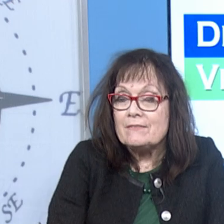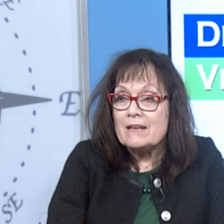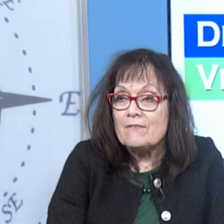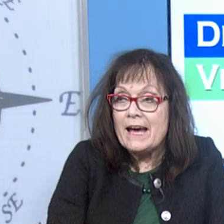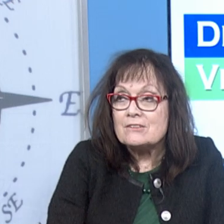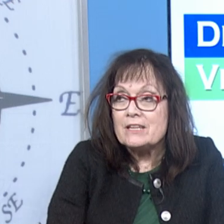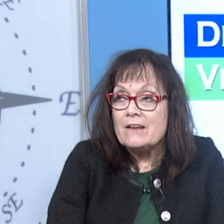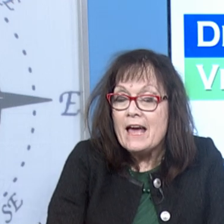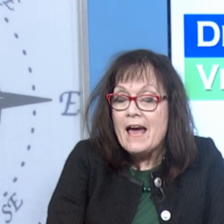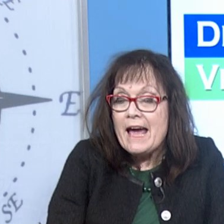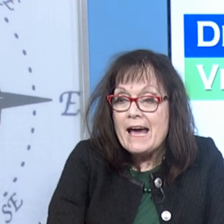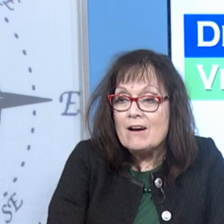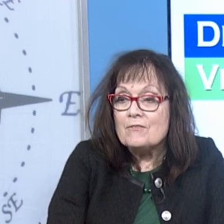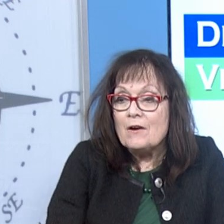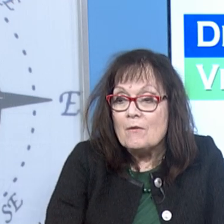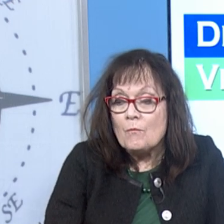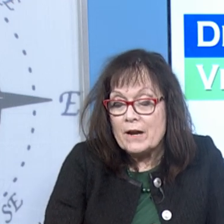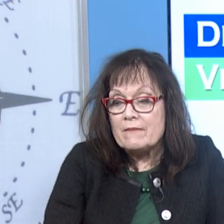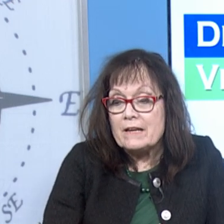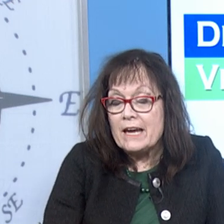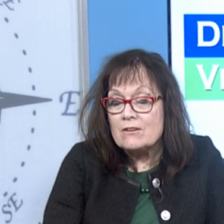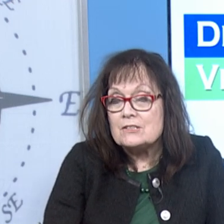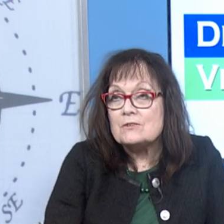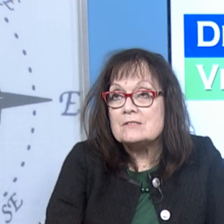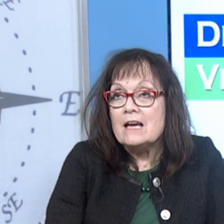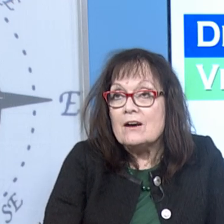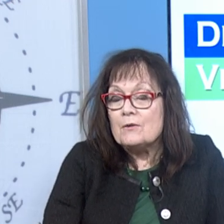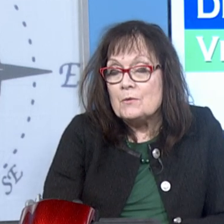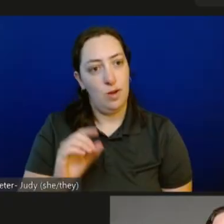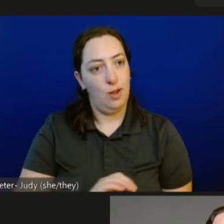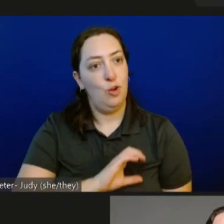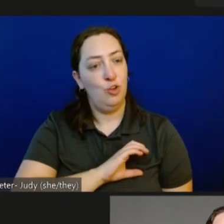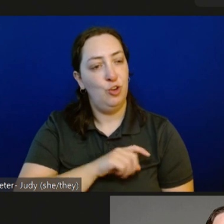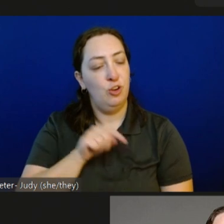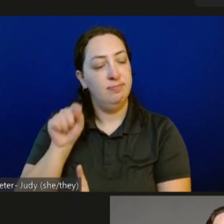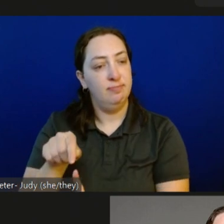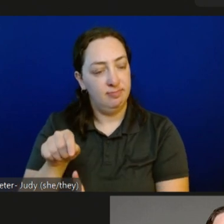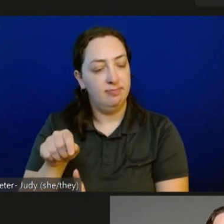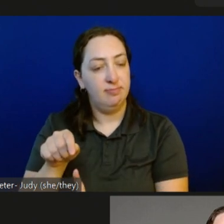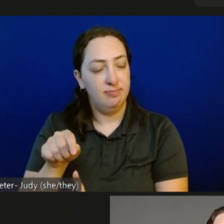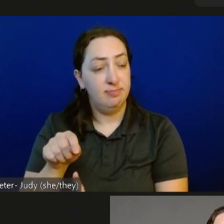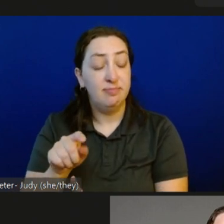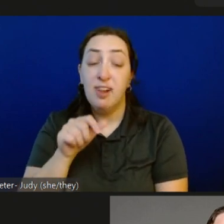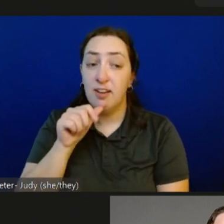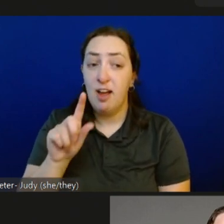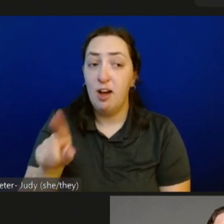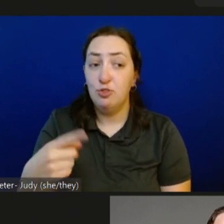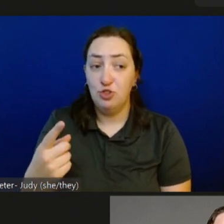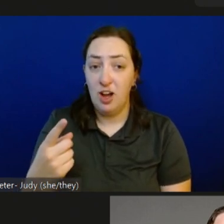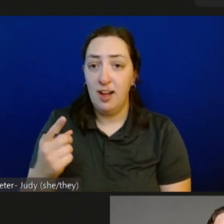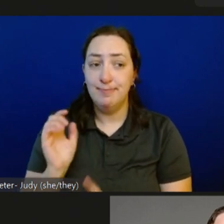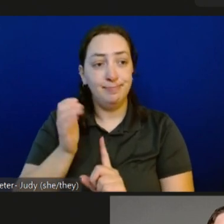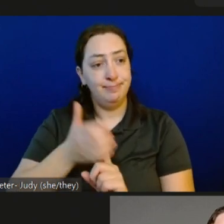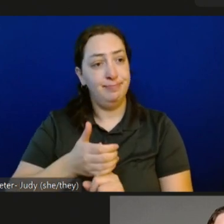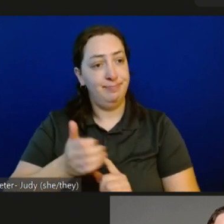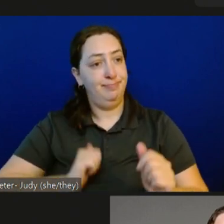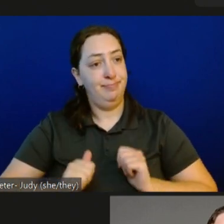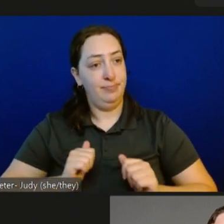they've actually have one of the characters who um not only plays a person with a disability but is a